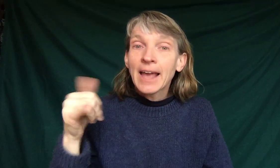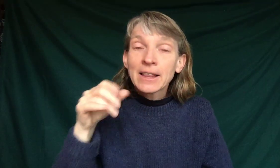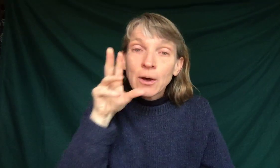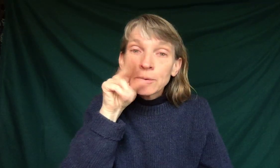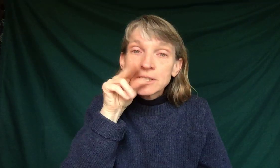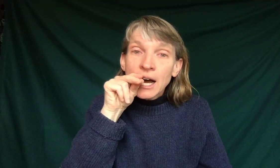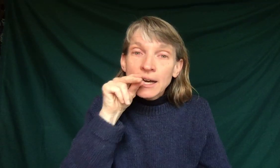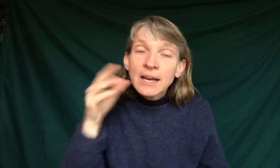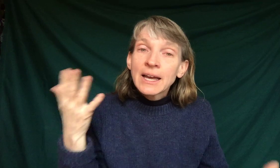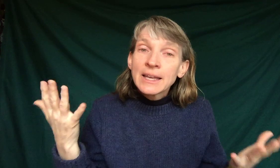Yellow duck,